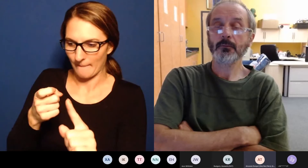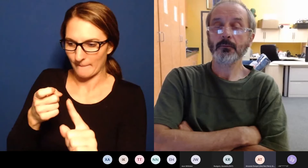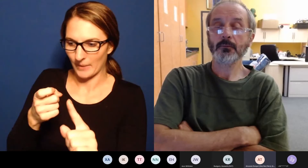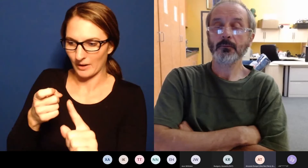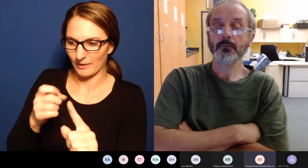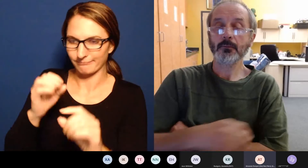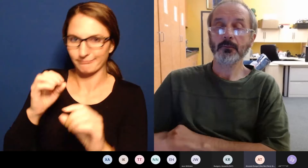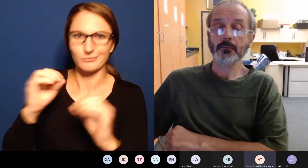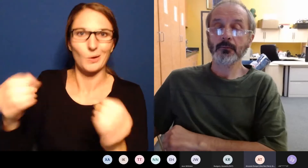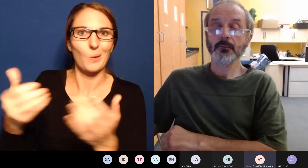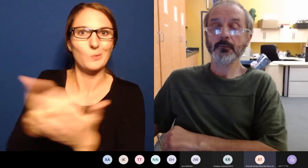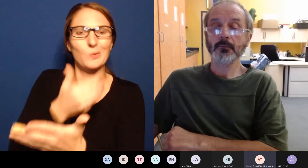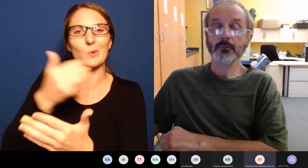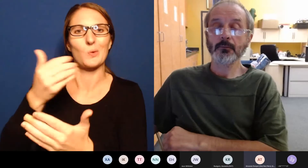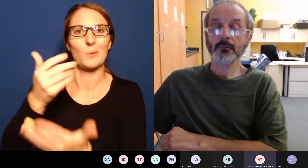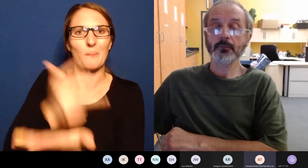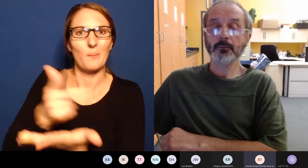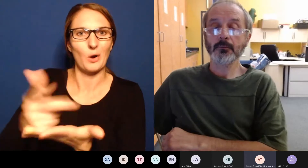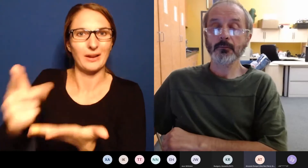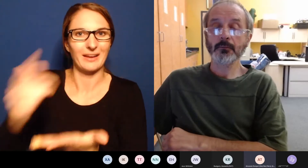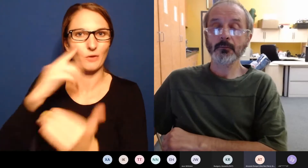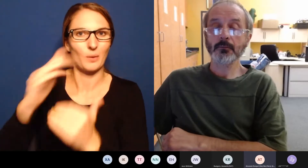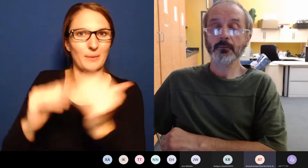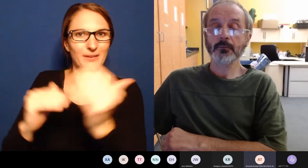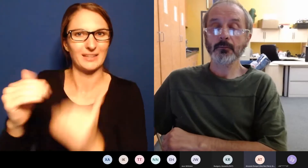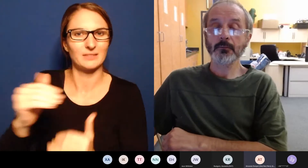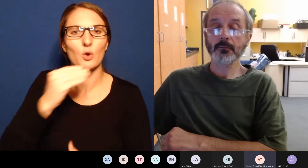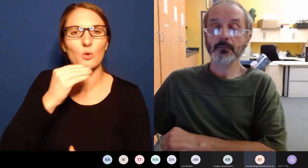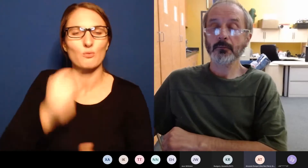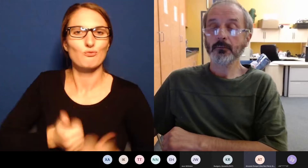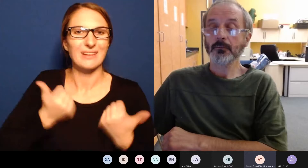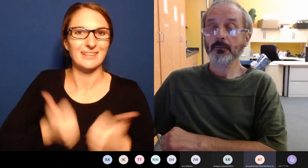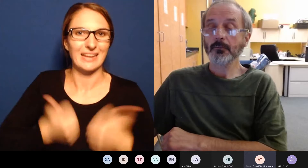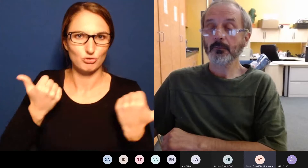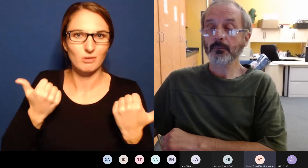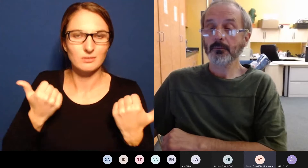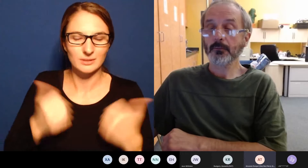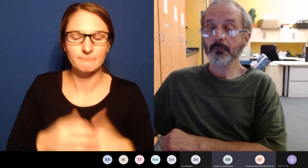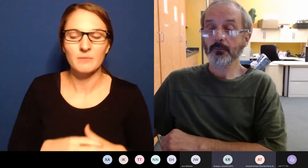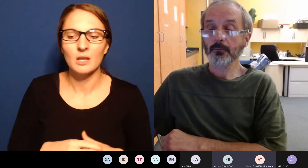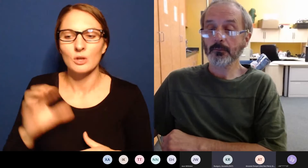parking buildings, residentials. So I think